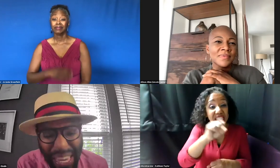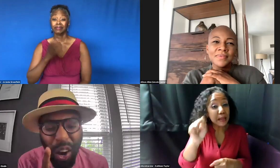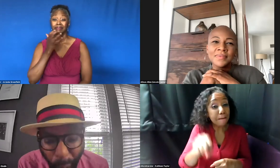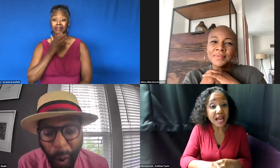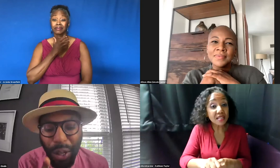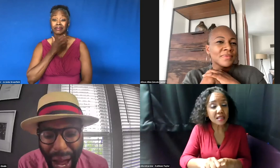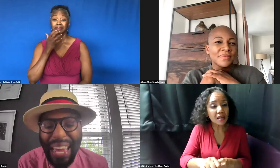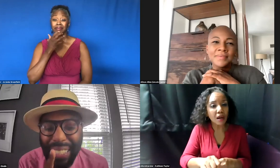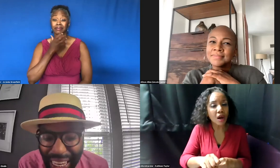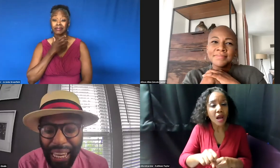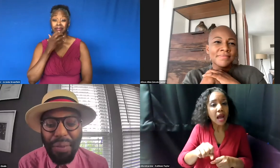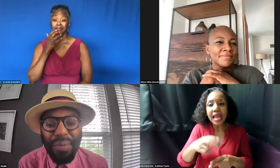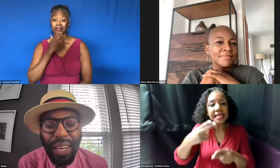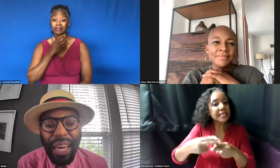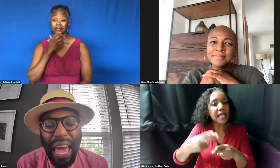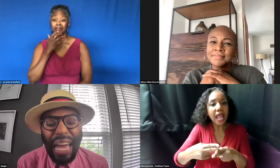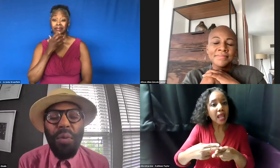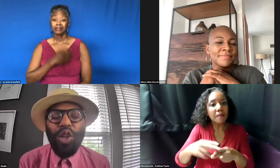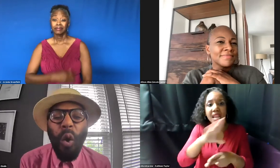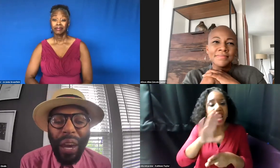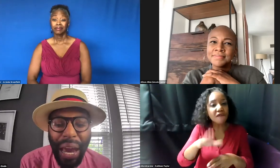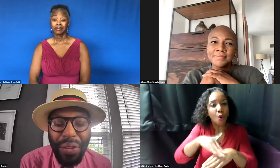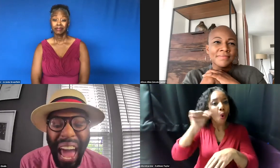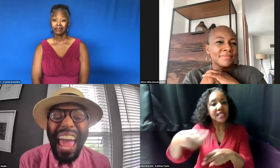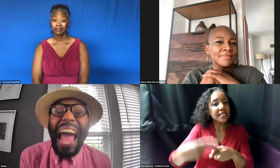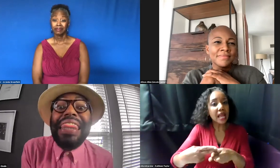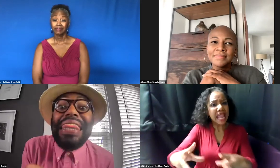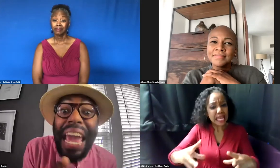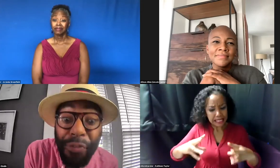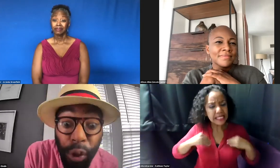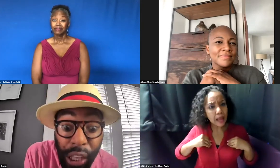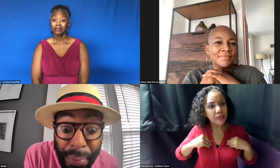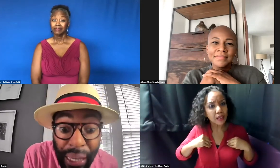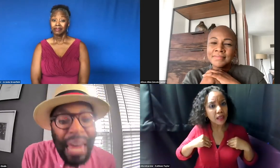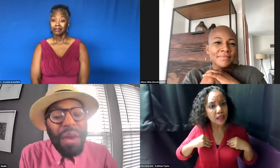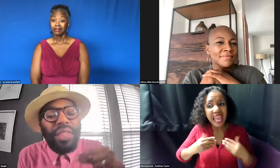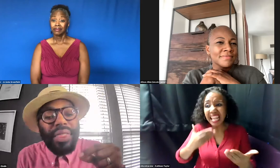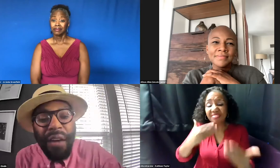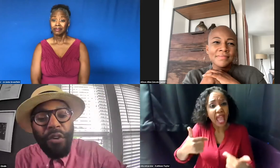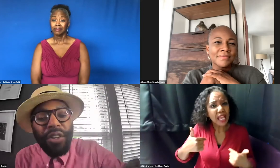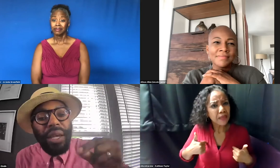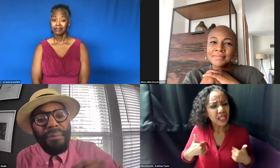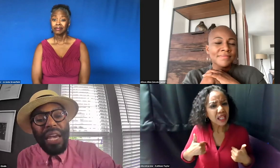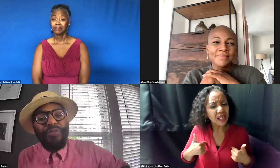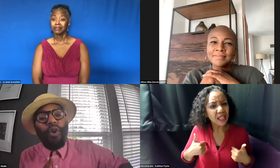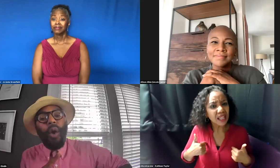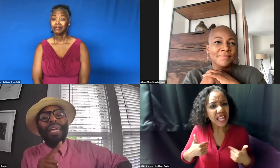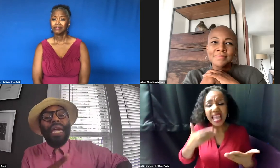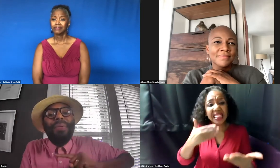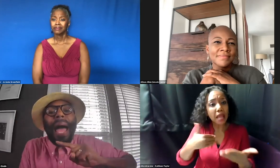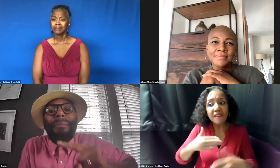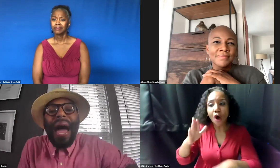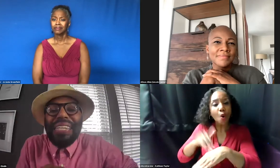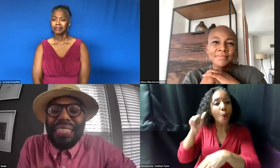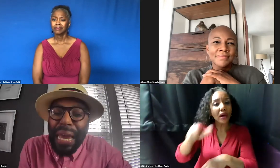not being called by his name. And he was okay with that and thankful to me. He was thankful to me for calling